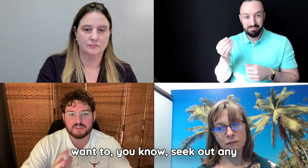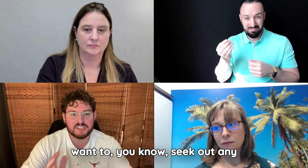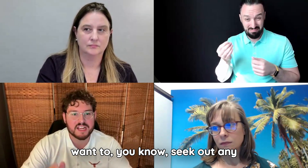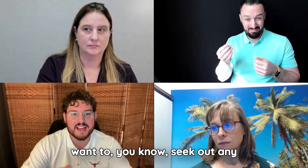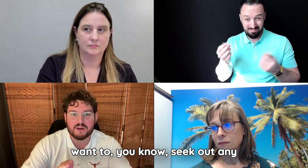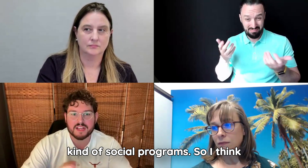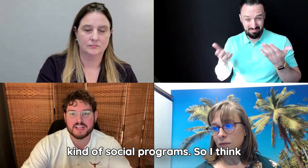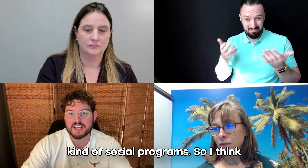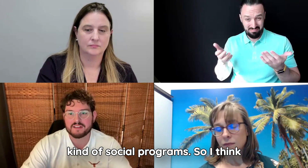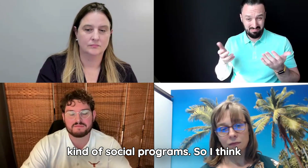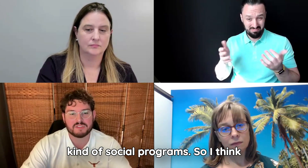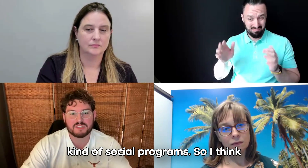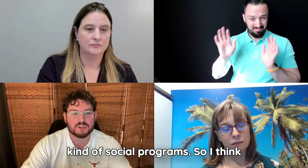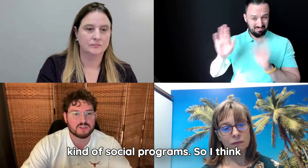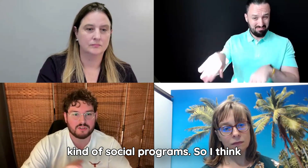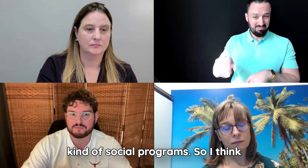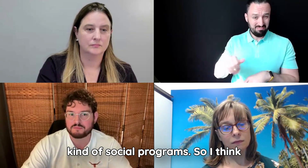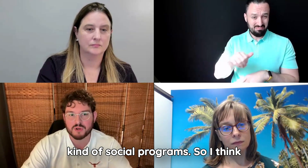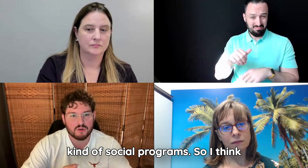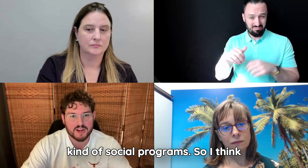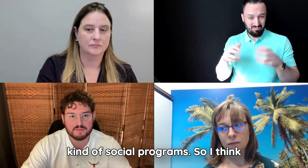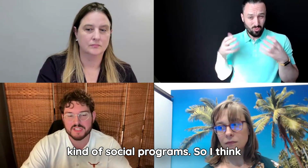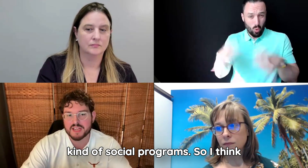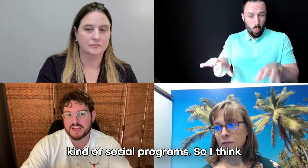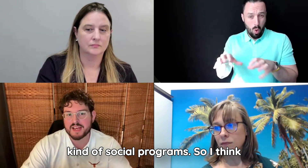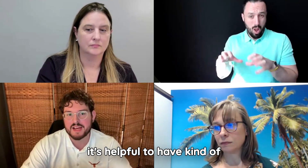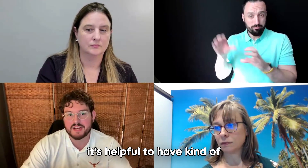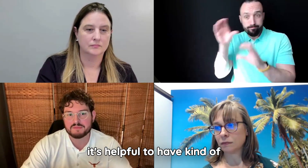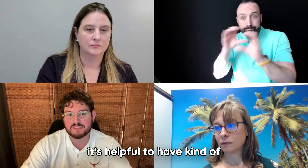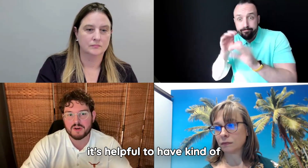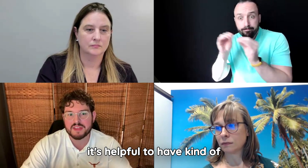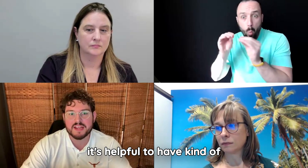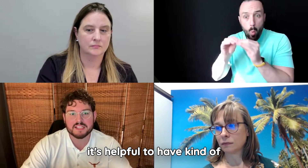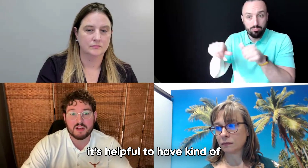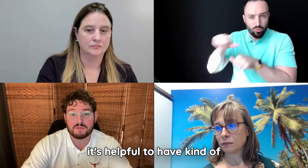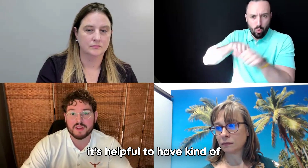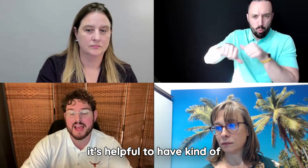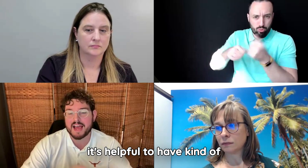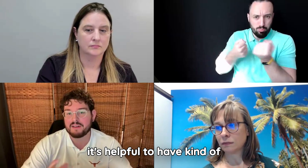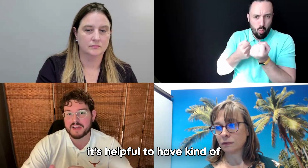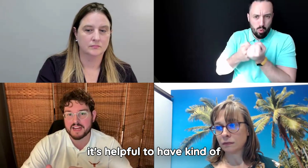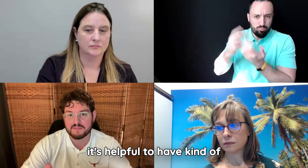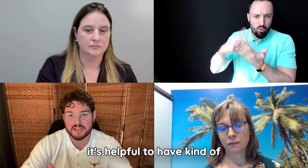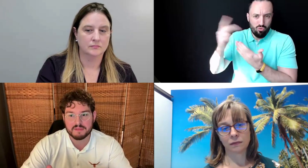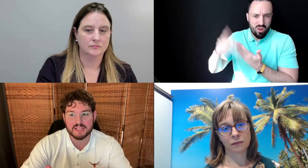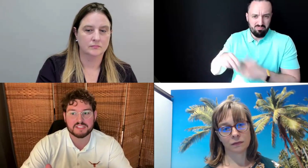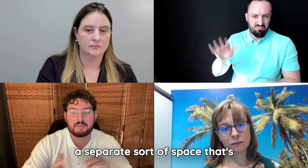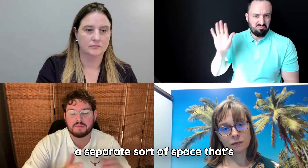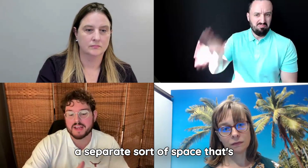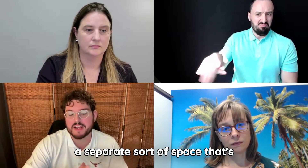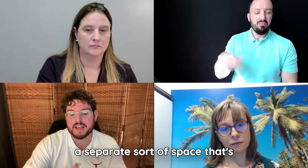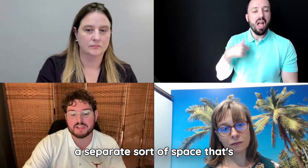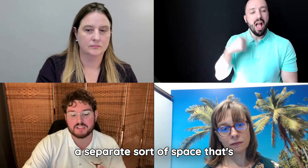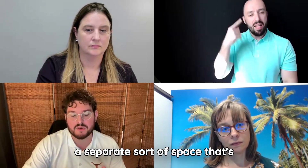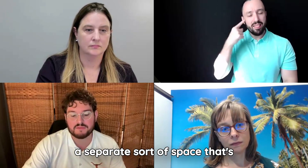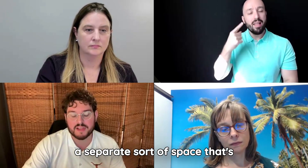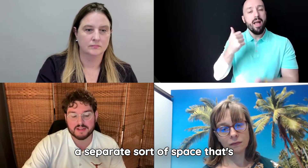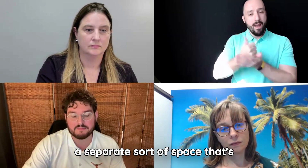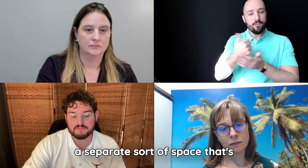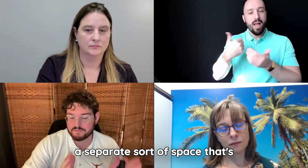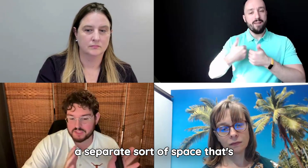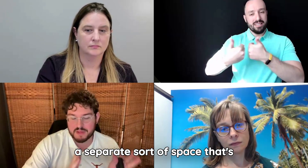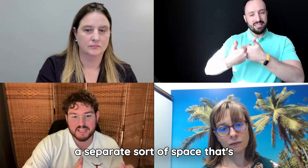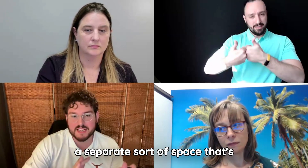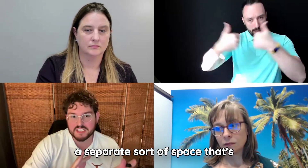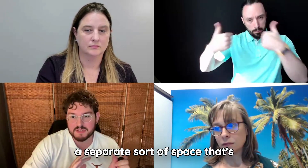to, you know, seek out any kind of social programs. So I think it's helpful to have kind of a separate sort of